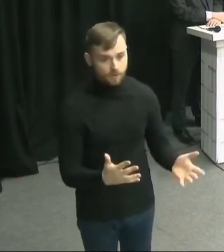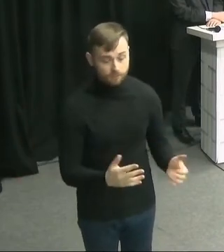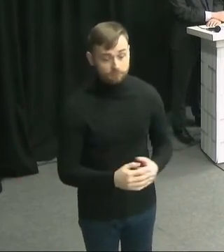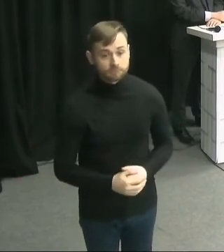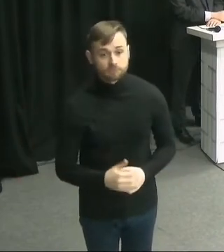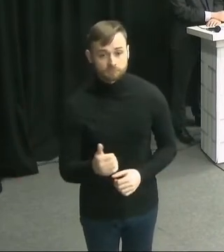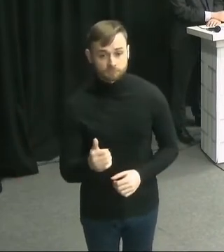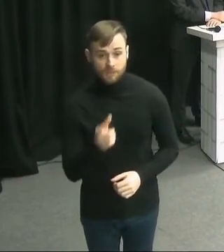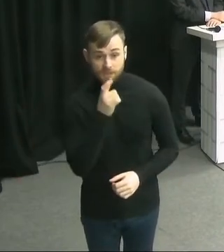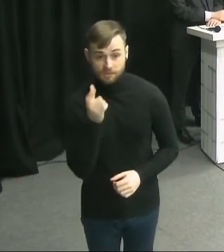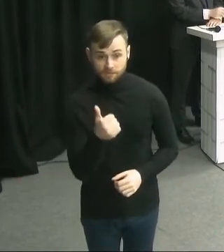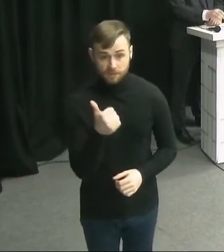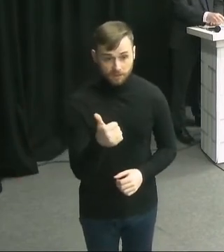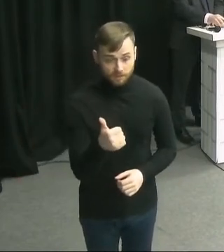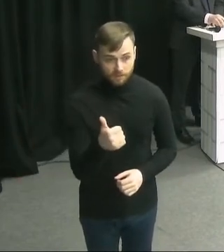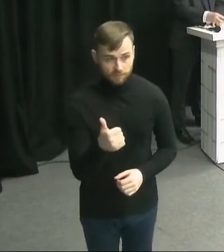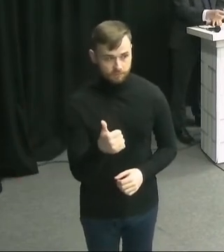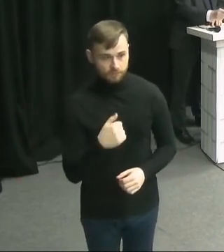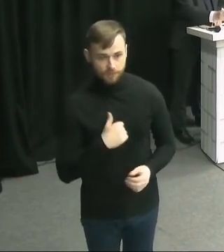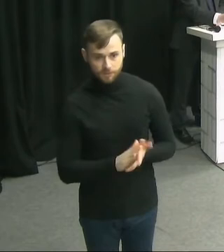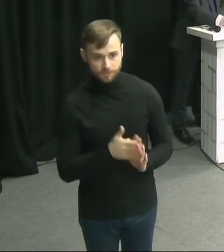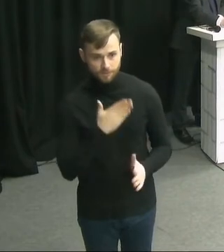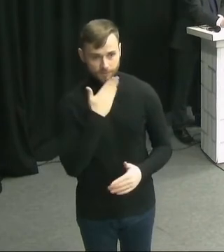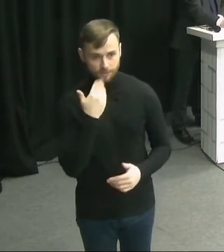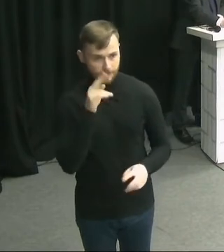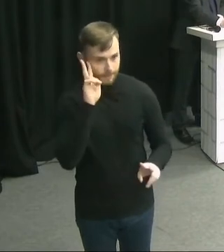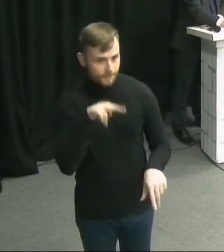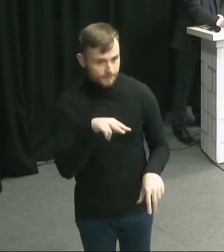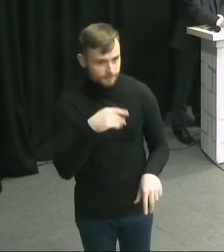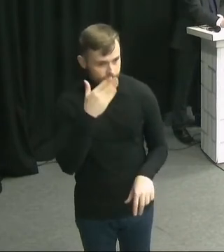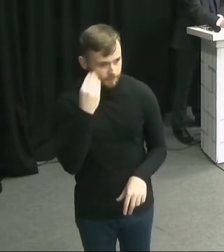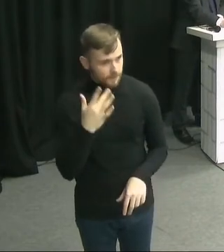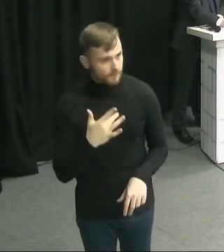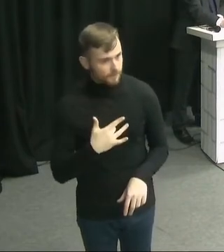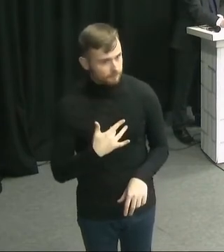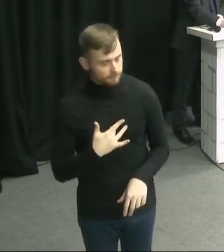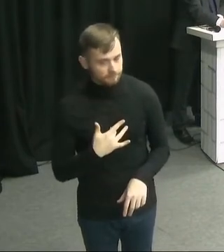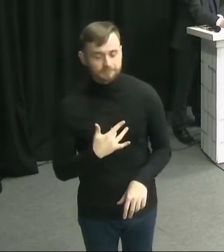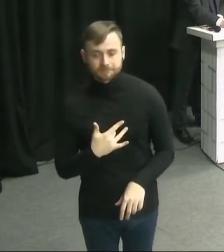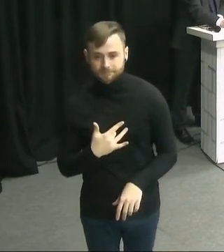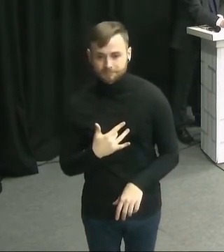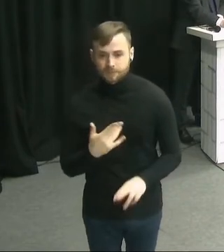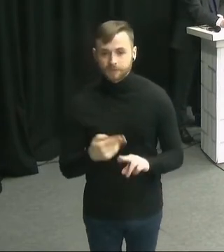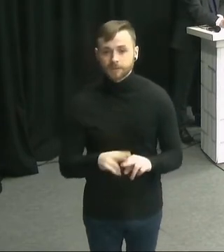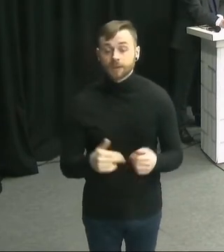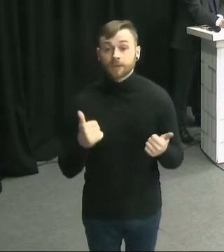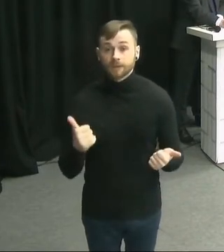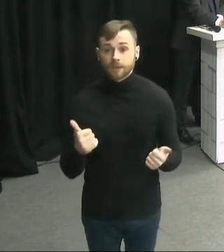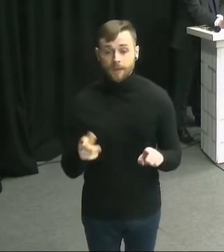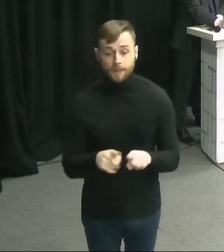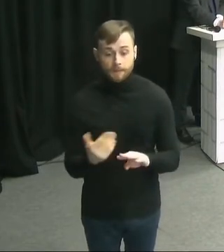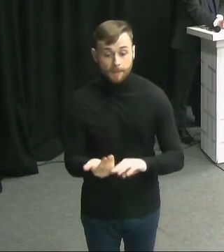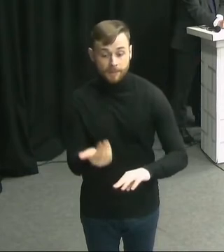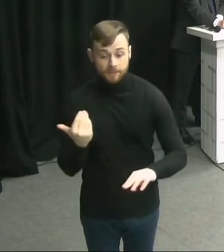advance? Well, anyway, the role of the alumni is very important in Vilnius University.